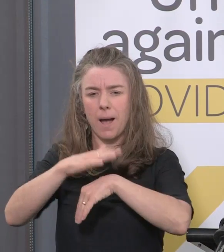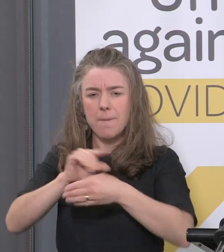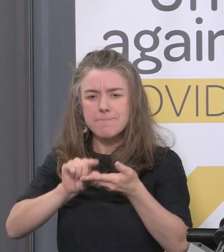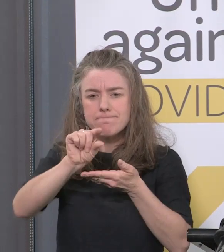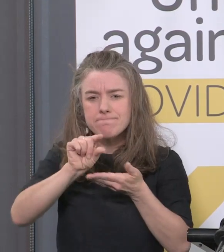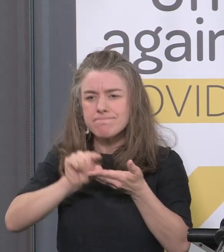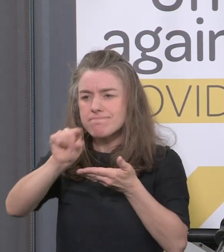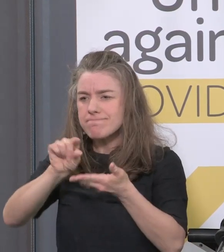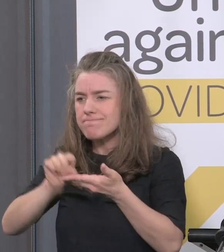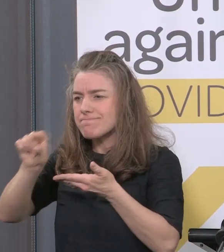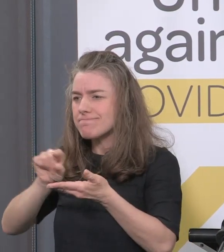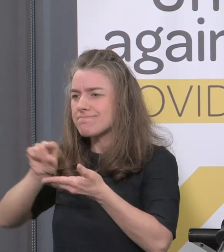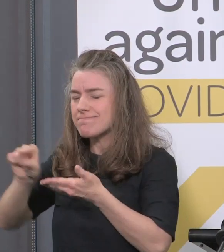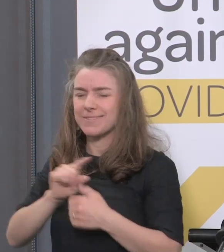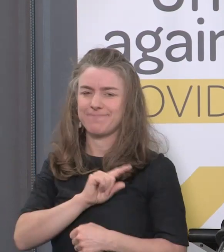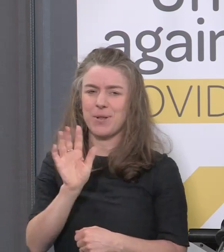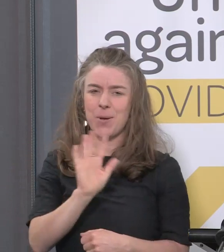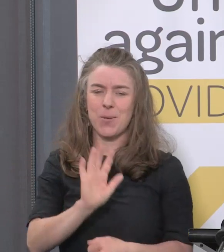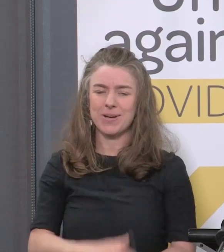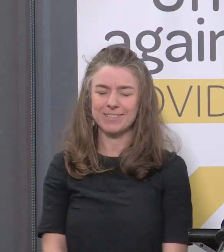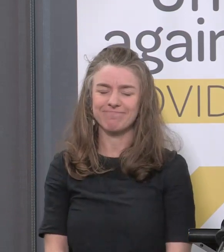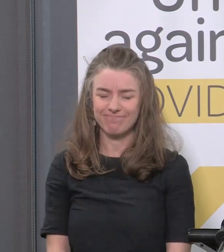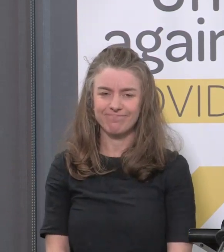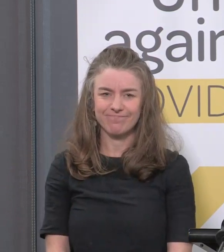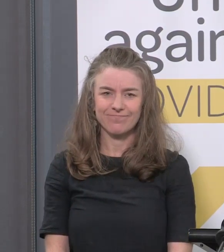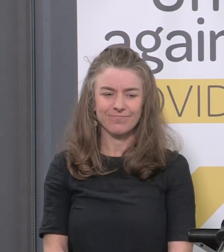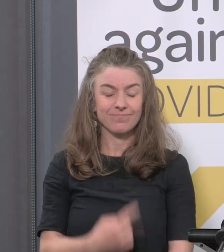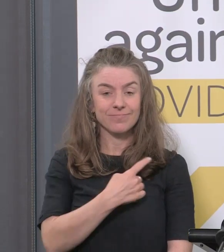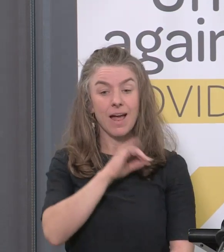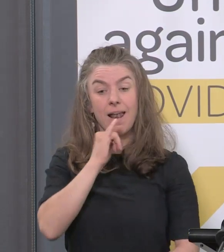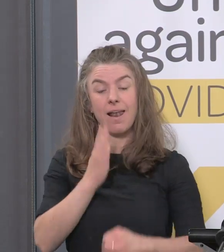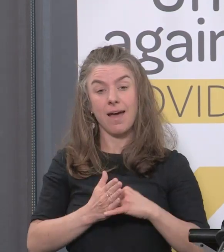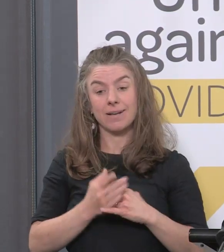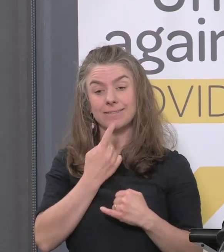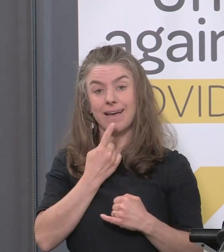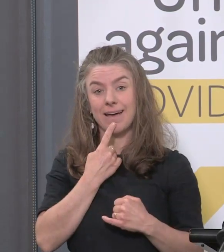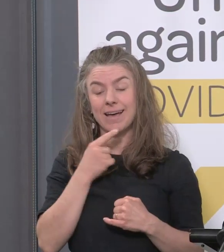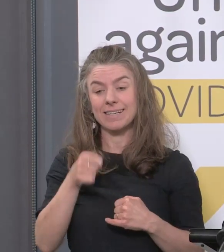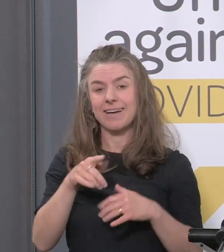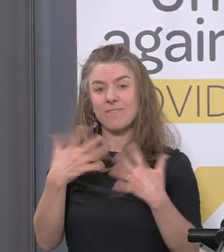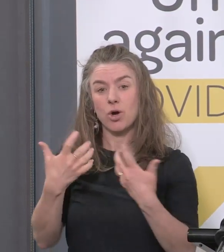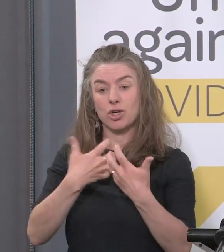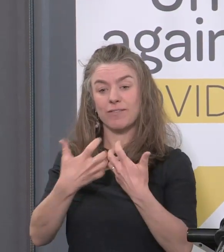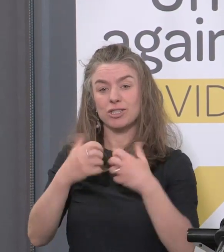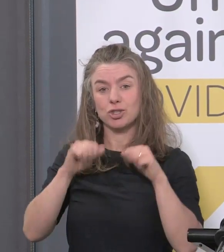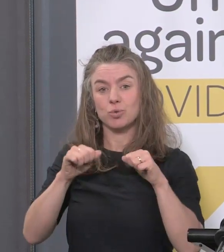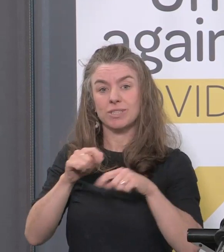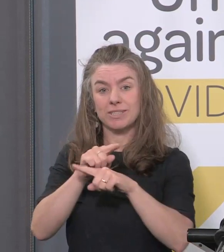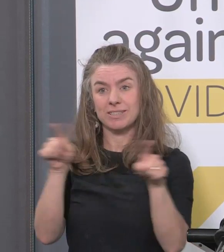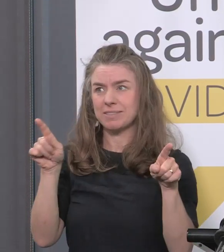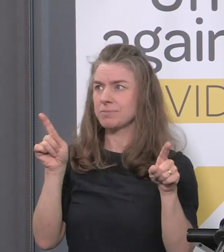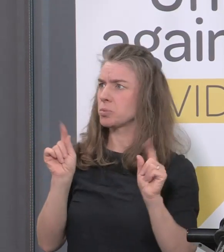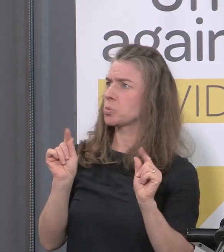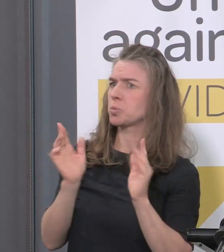this week? No. Okay, thank you very much. Can I just make a final comment? And this is for the university students who might be wondering what to do